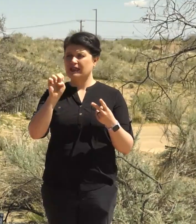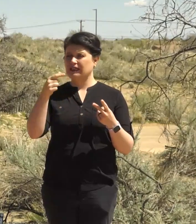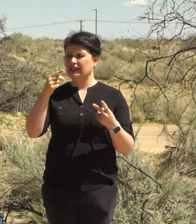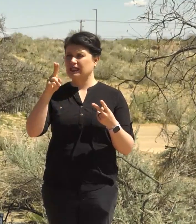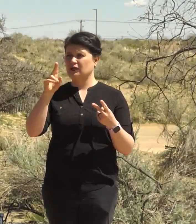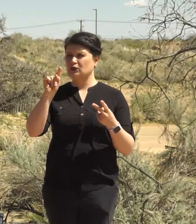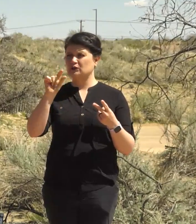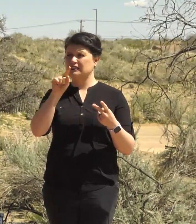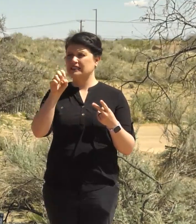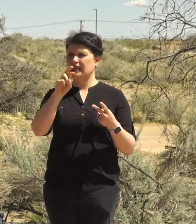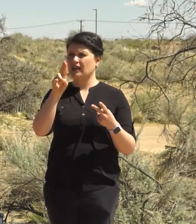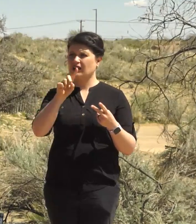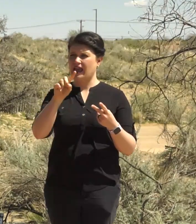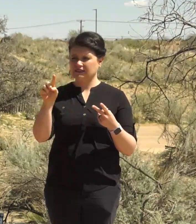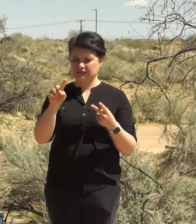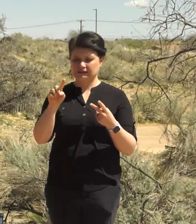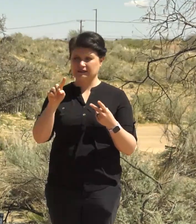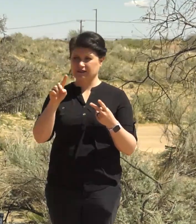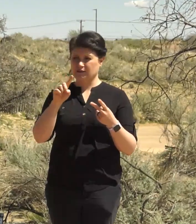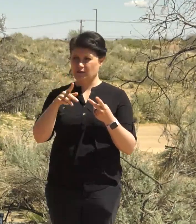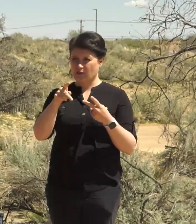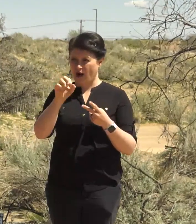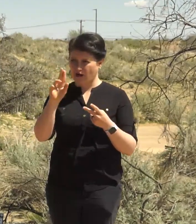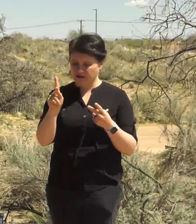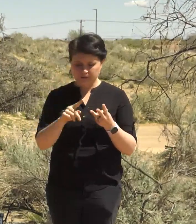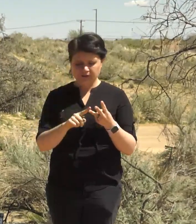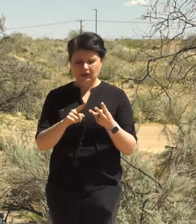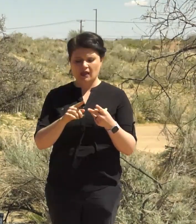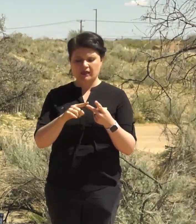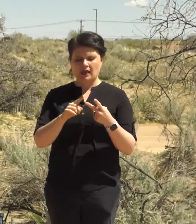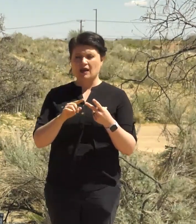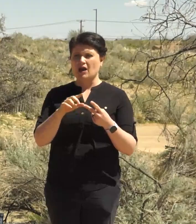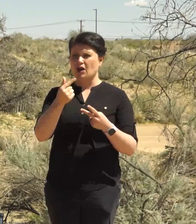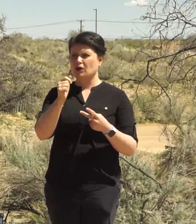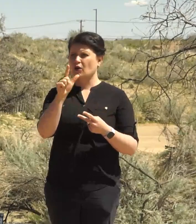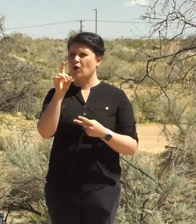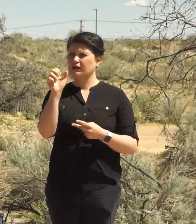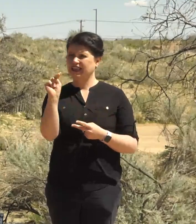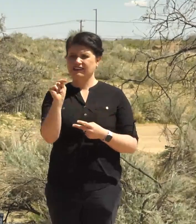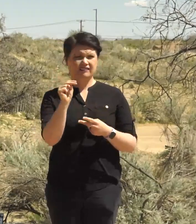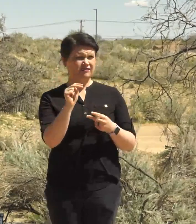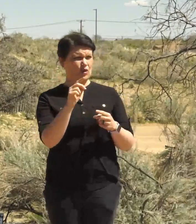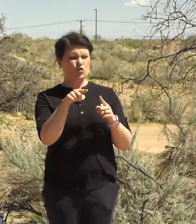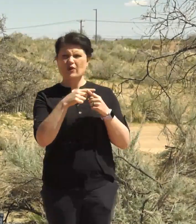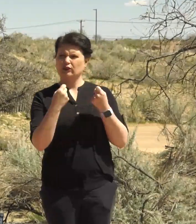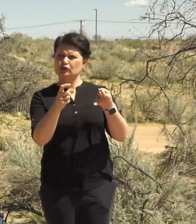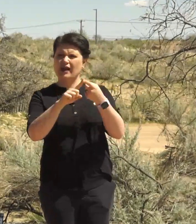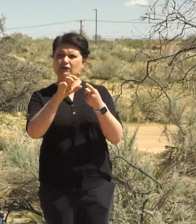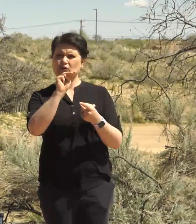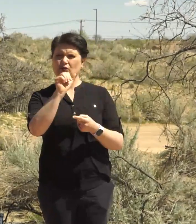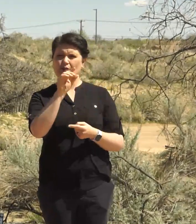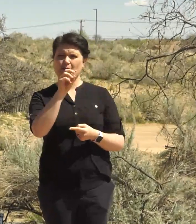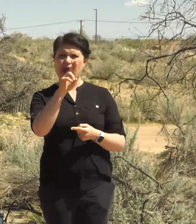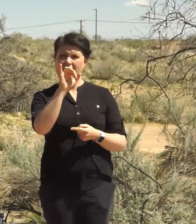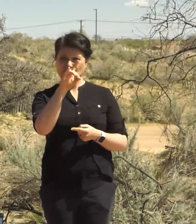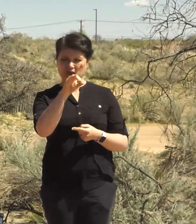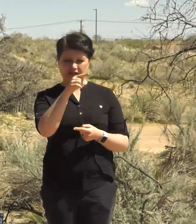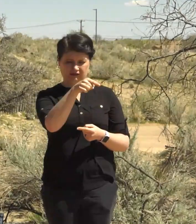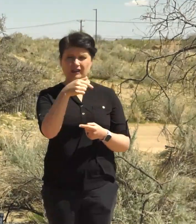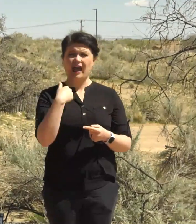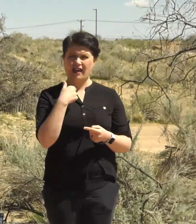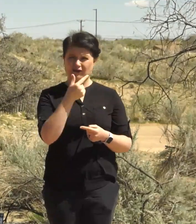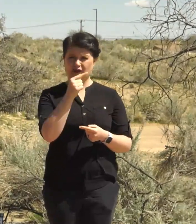is awesome. There's also near Golden, which is on the way to Madrid. Amazing Albuquerque open space out